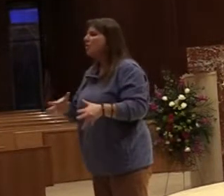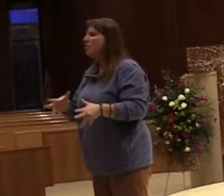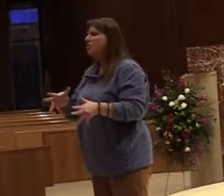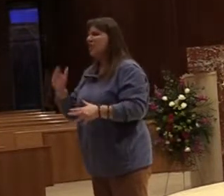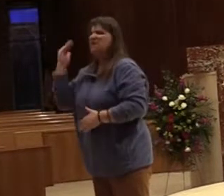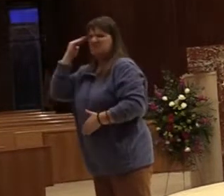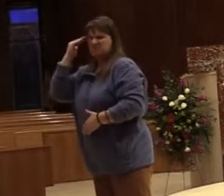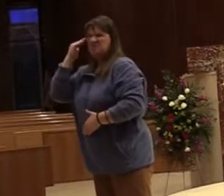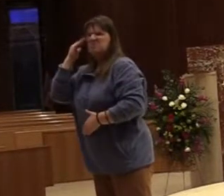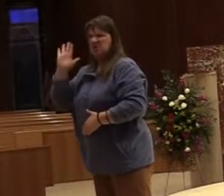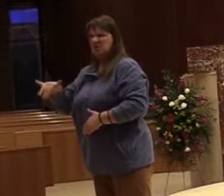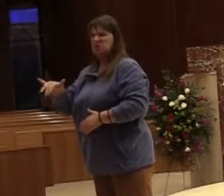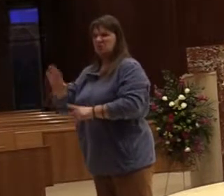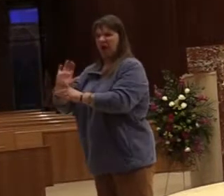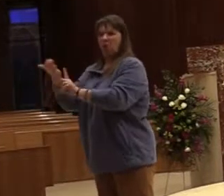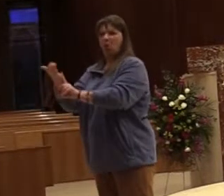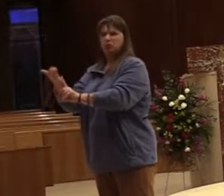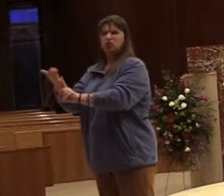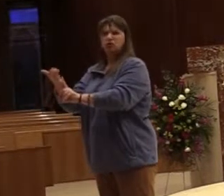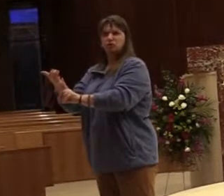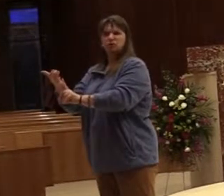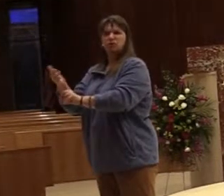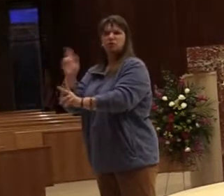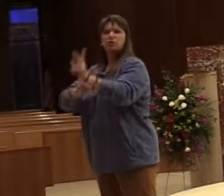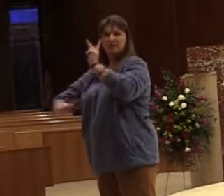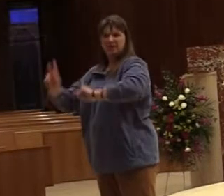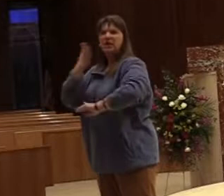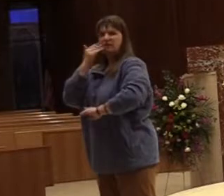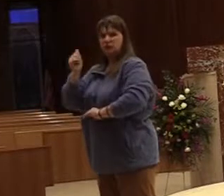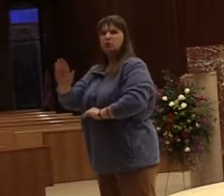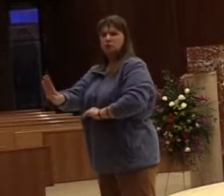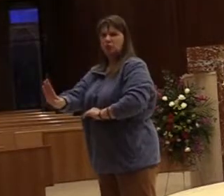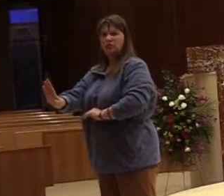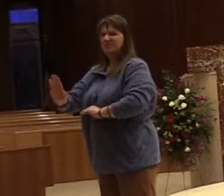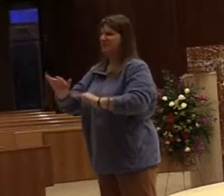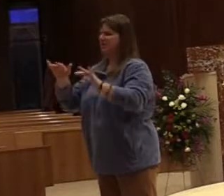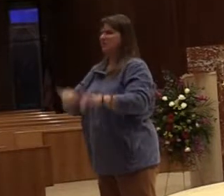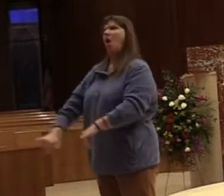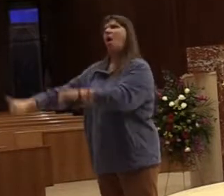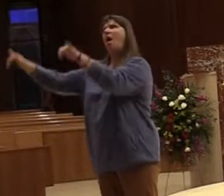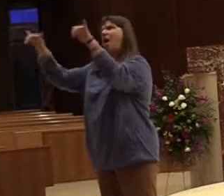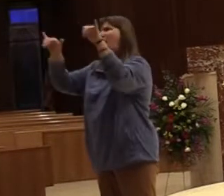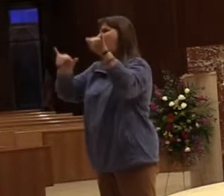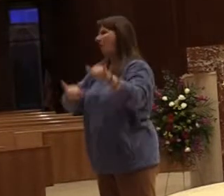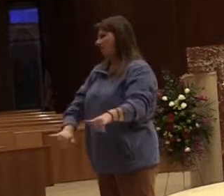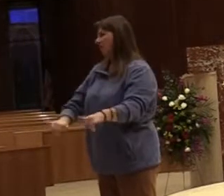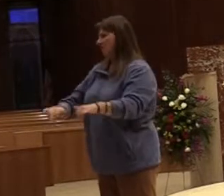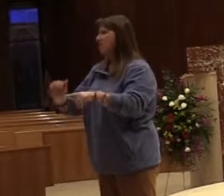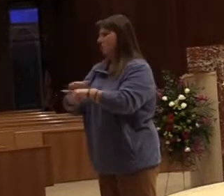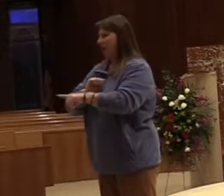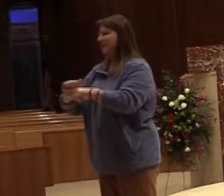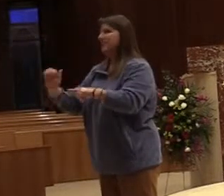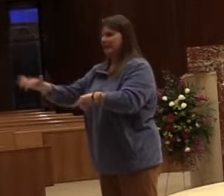century inhabitants of Jerusalem. The tenant farming is a very popular thing to do.